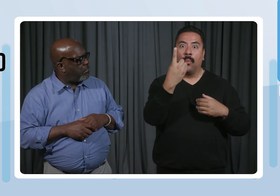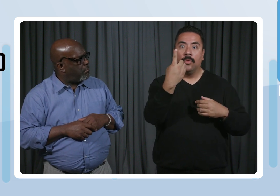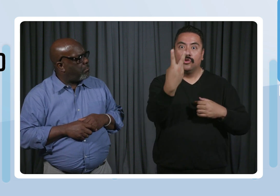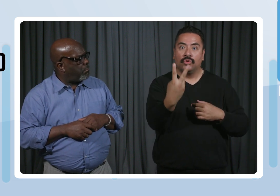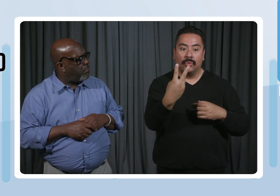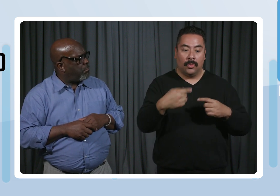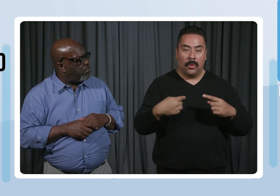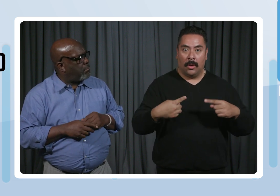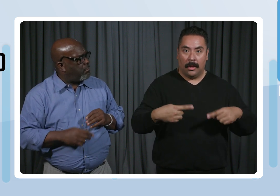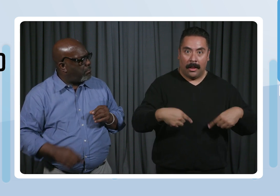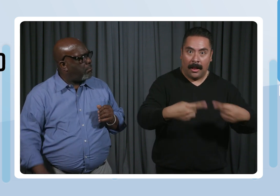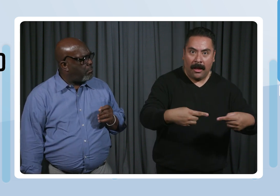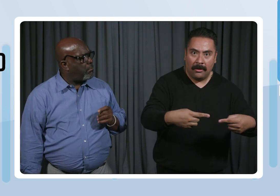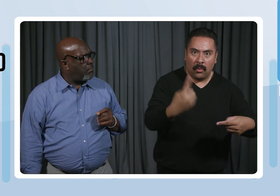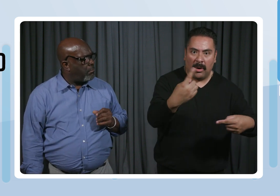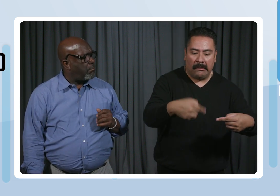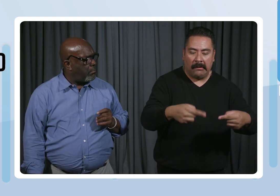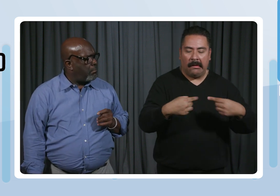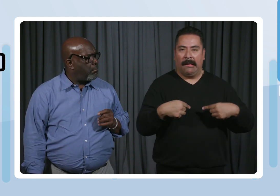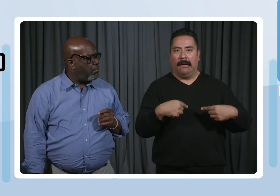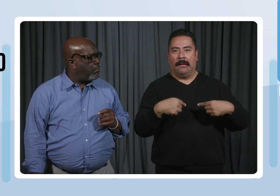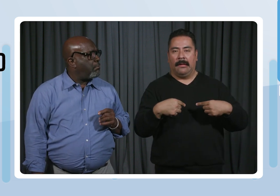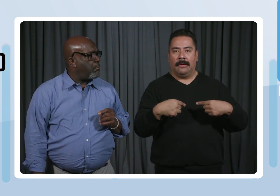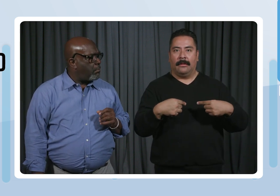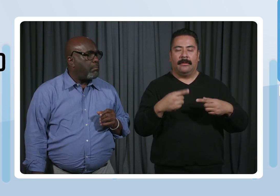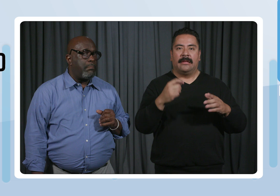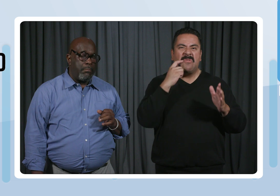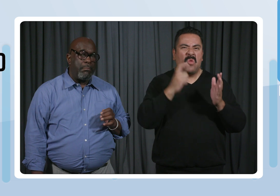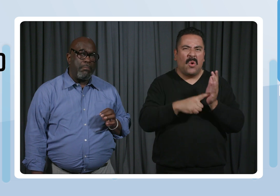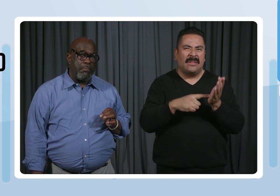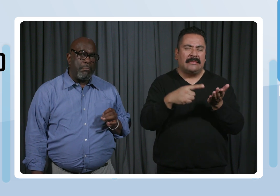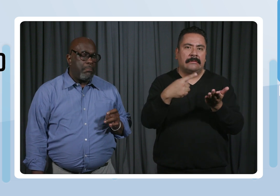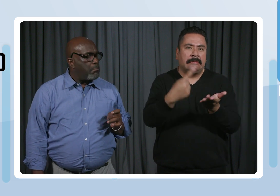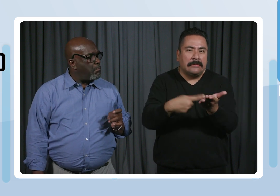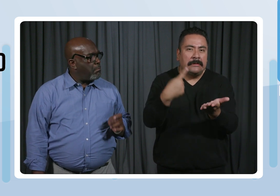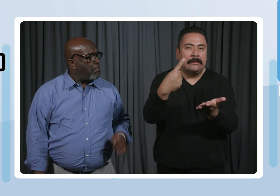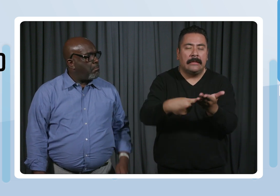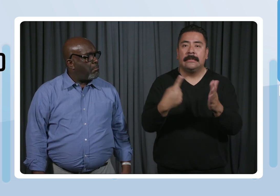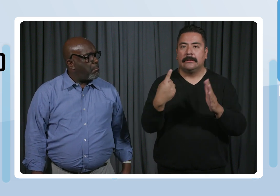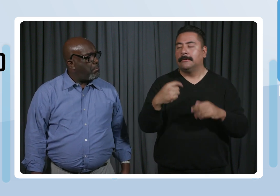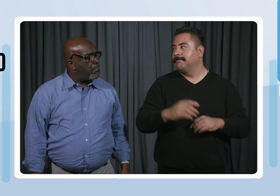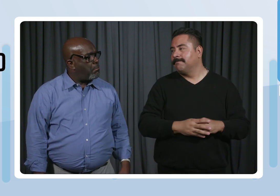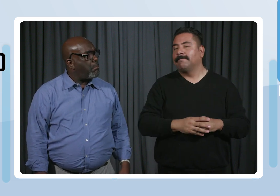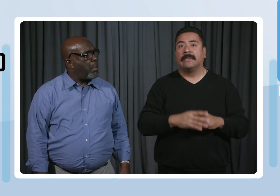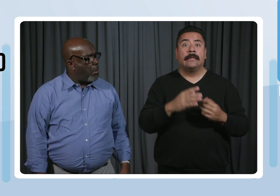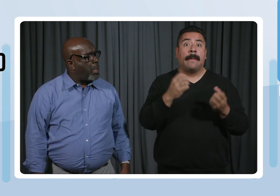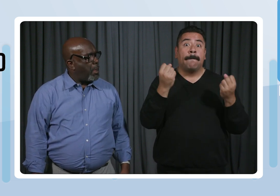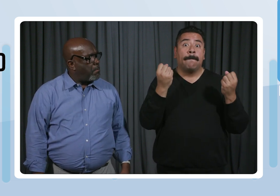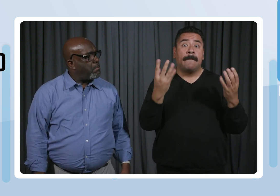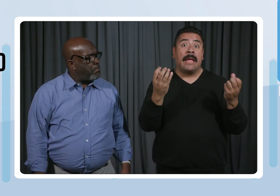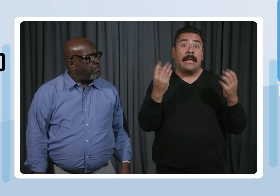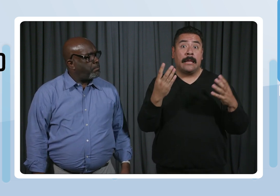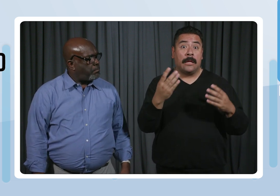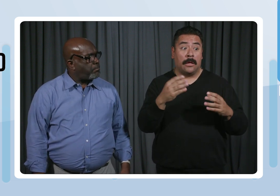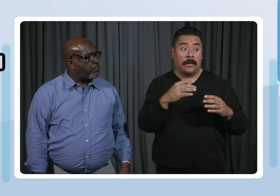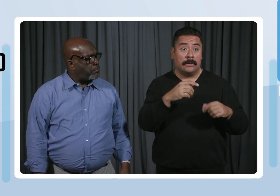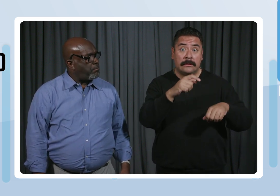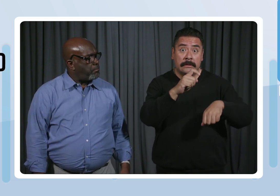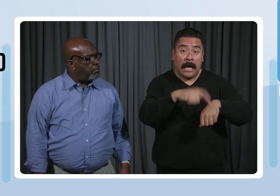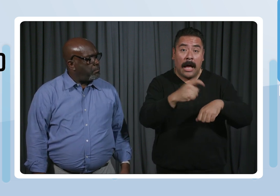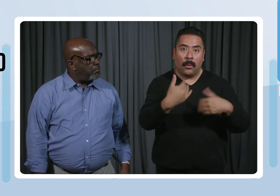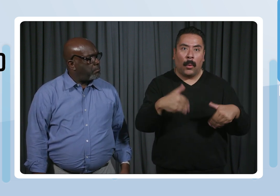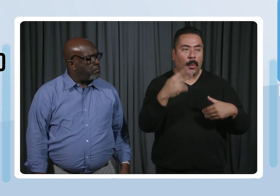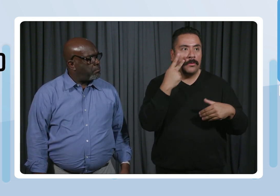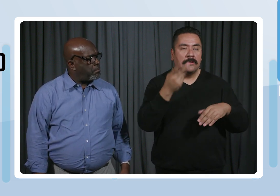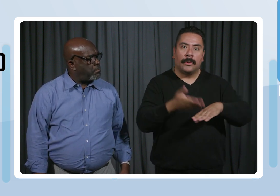backwards. That's what I have noticed time and again. There have been immense moments of progress